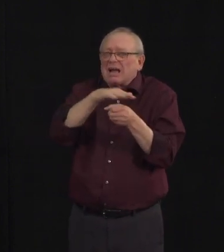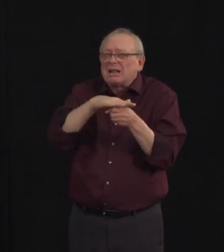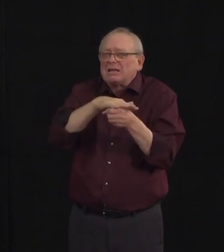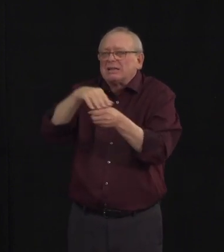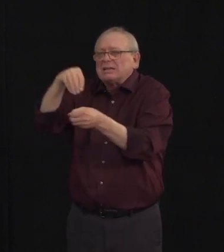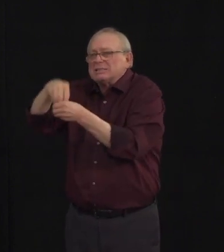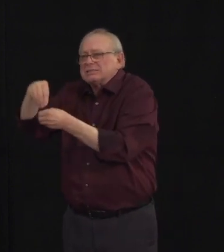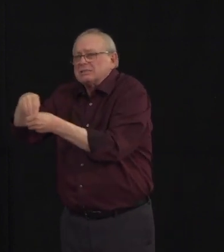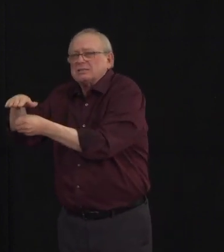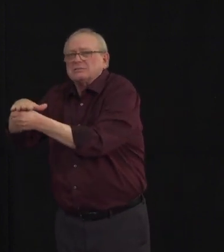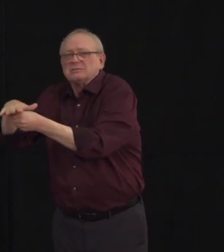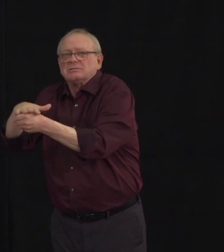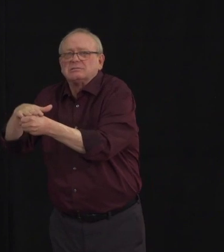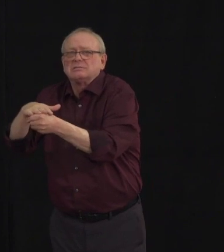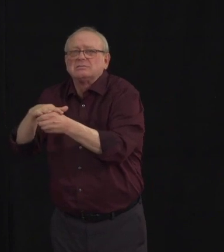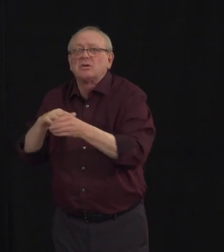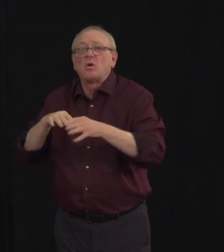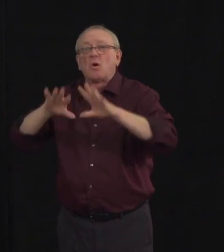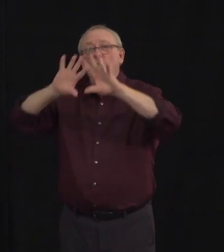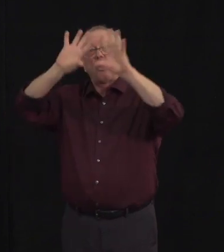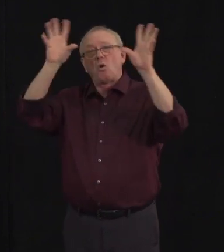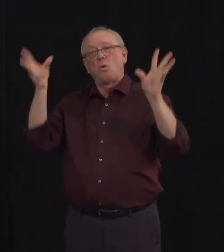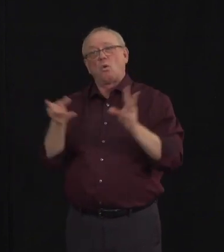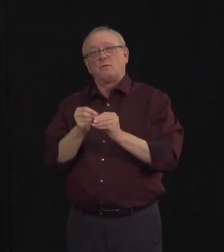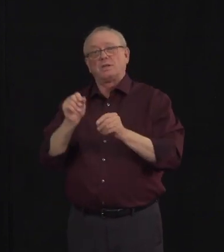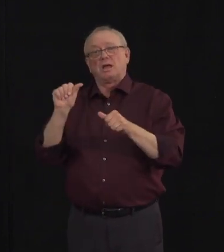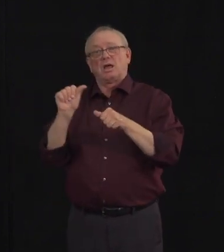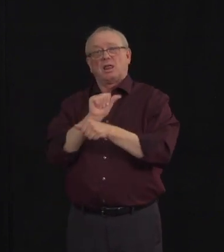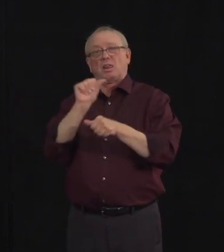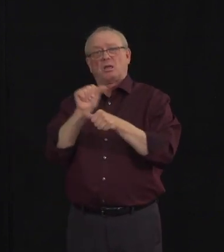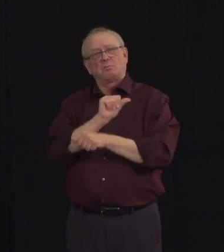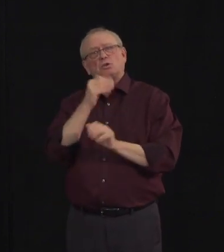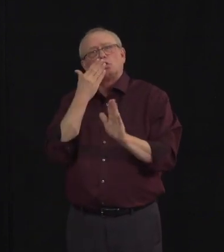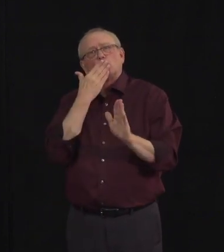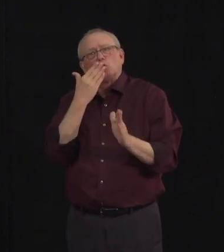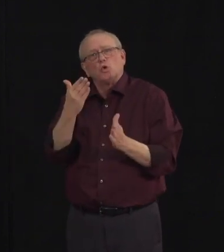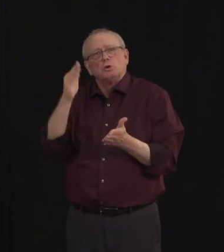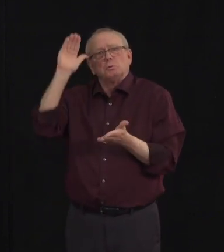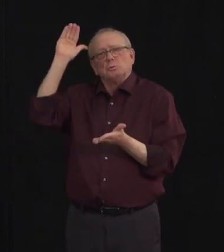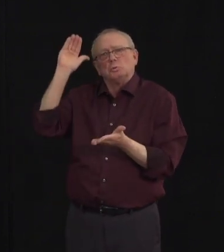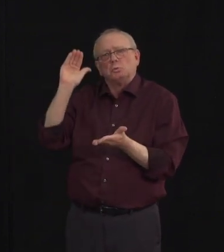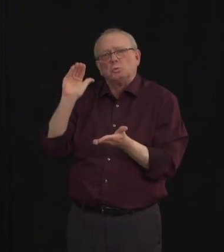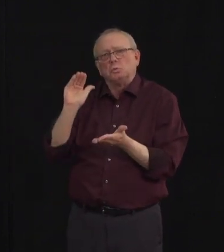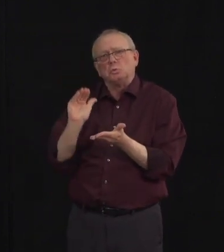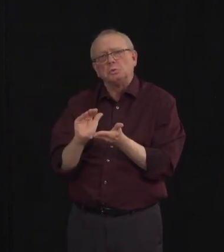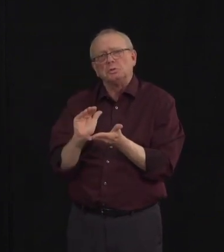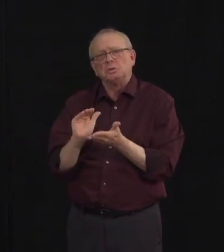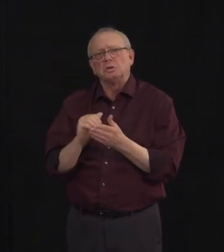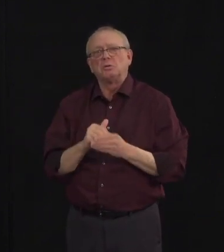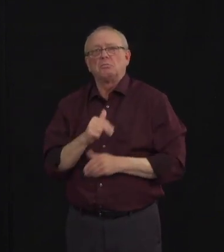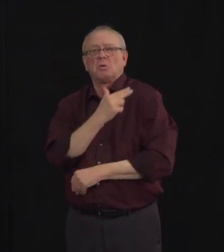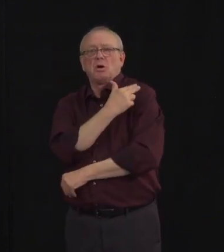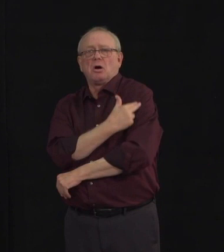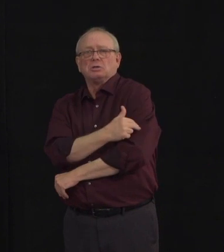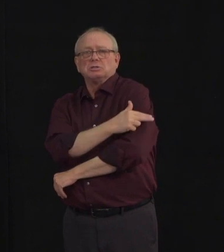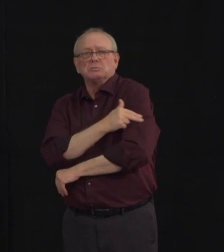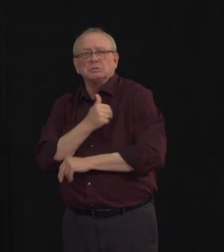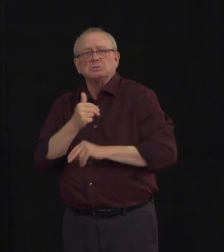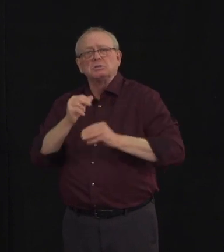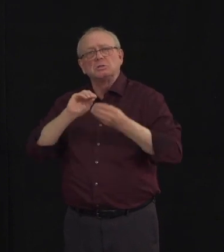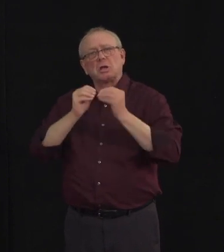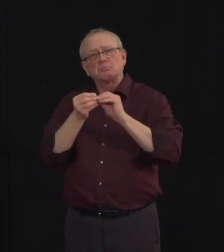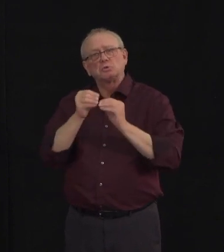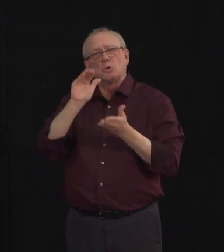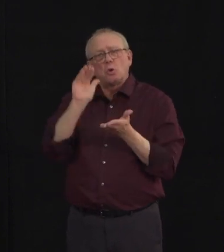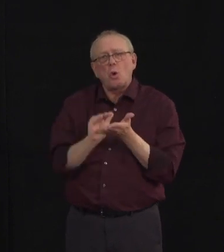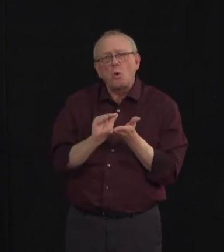curve. Hospitalizations and ICU admissions are down, recovered case numbers are up, and I am encouraged